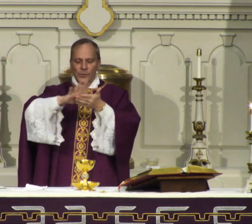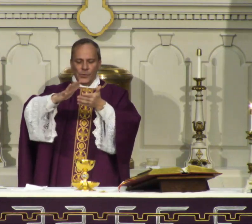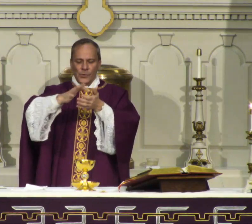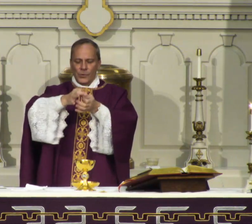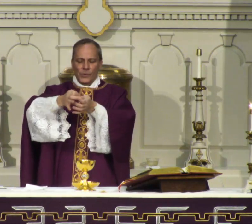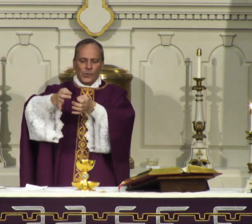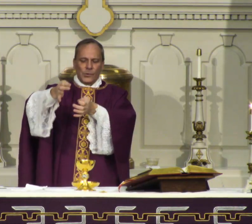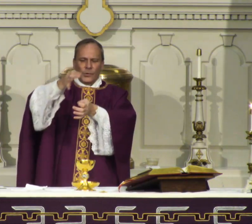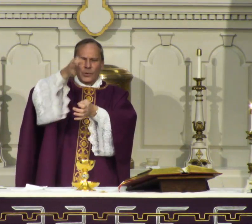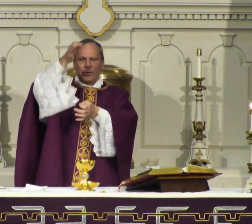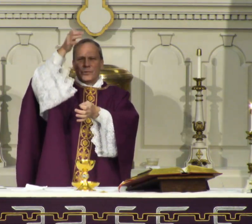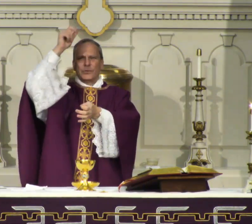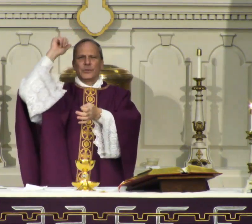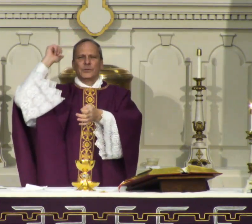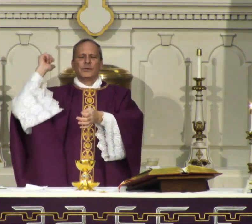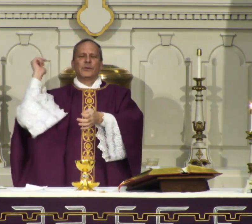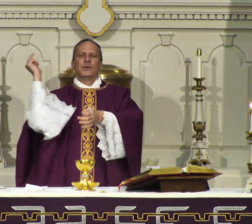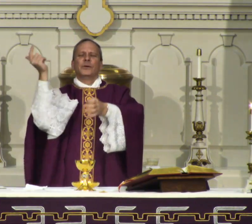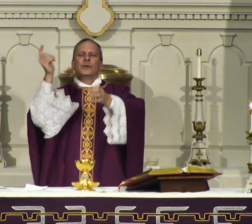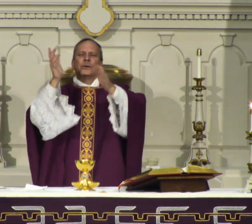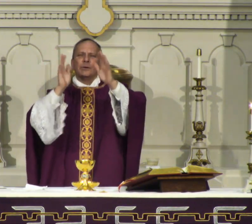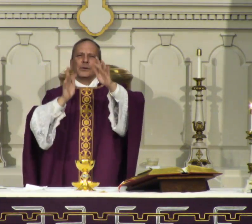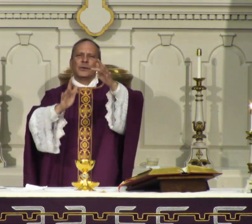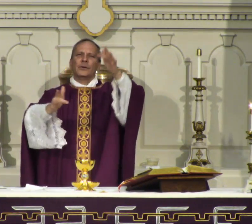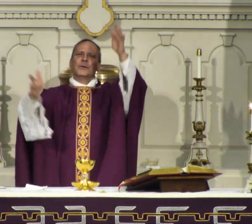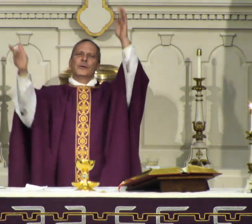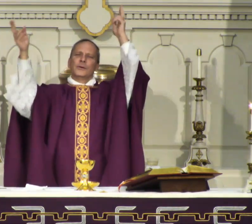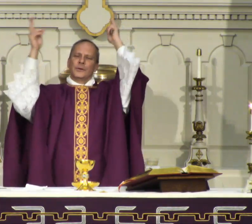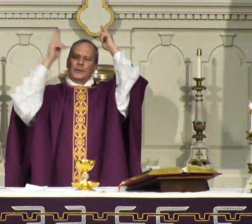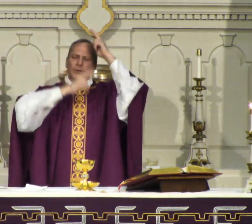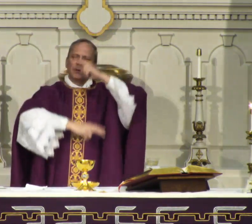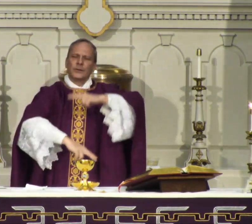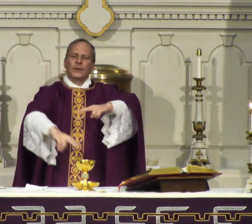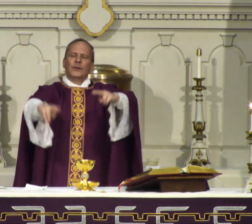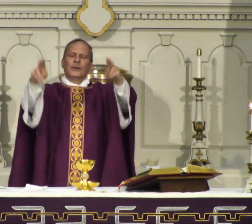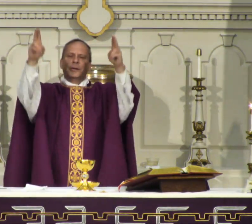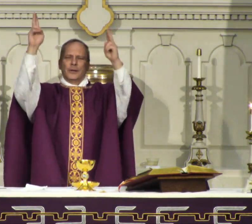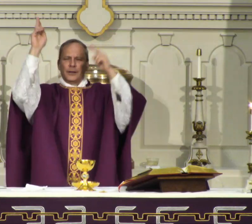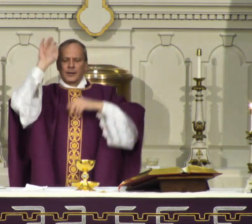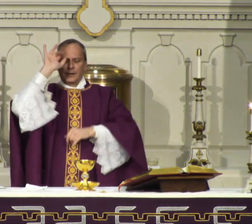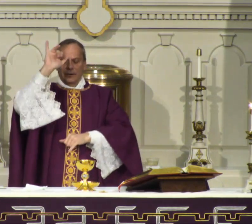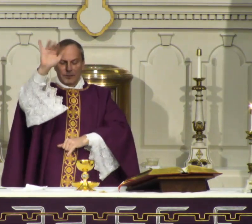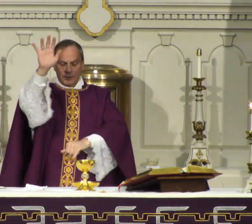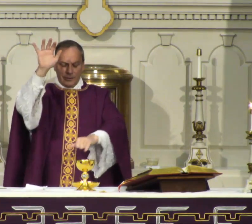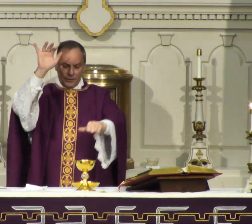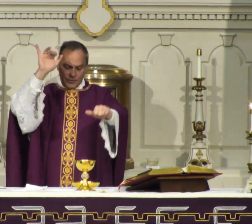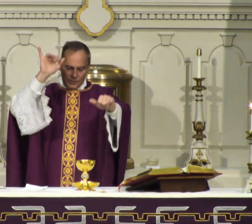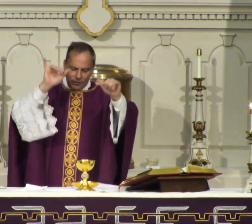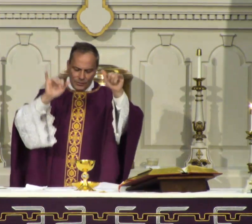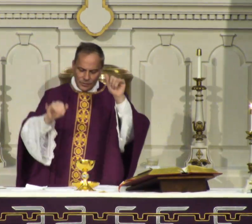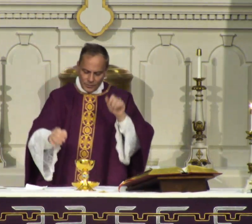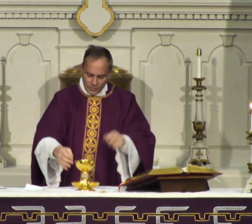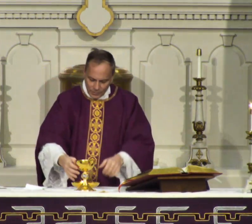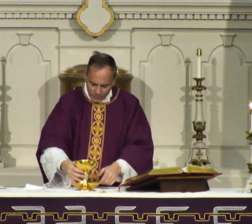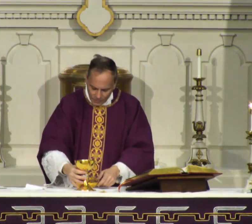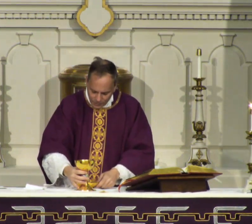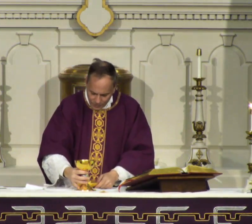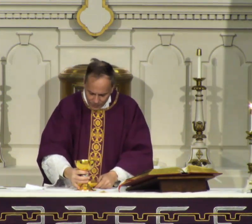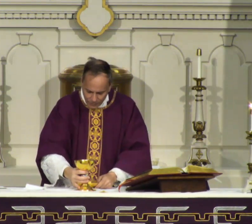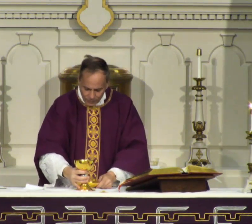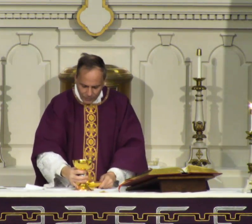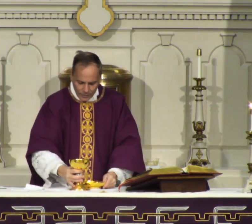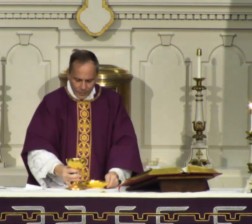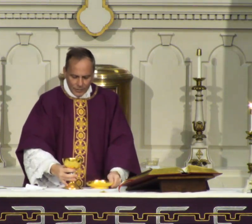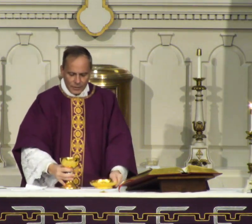unity of the Holy Spirit, all glory and honor is yours,